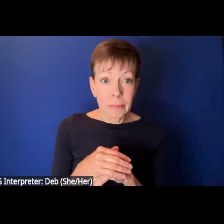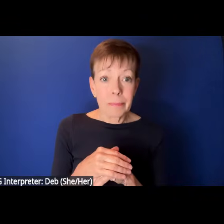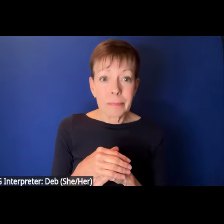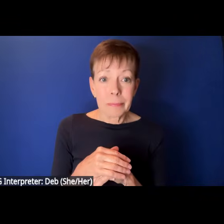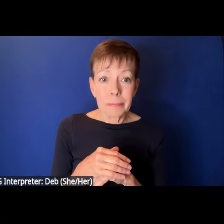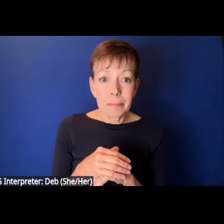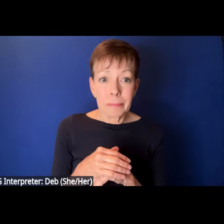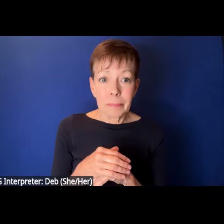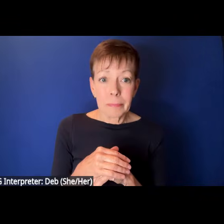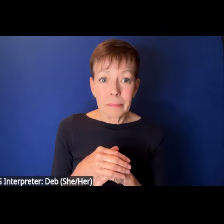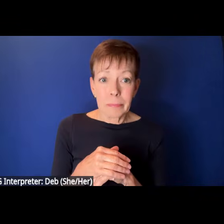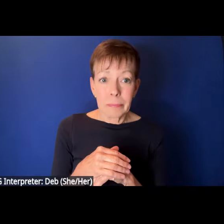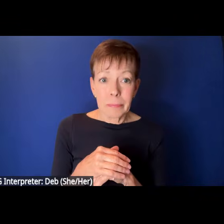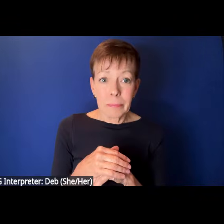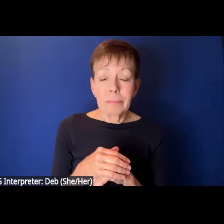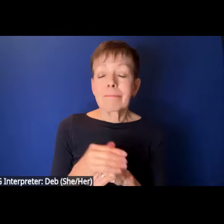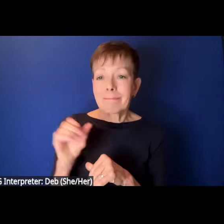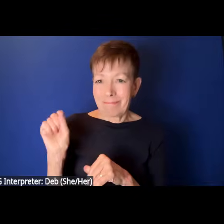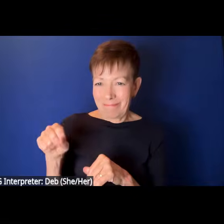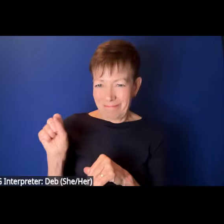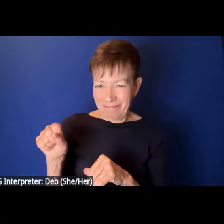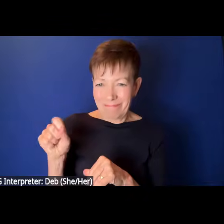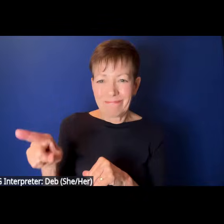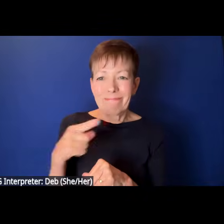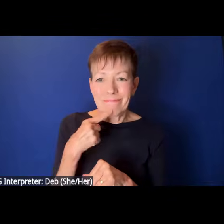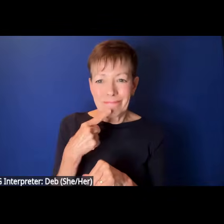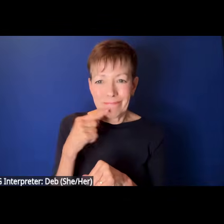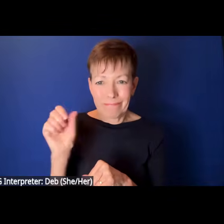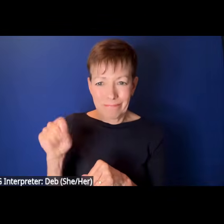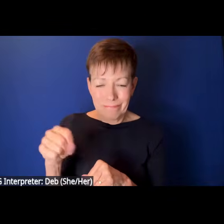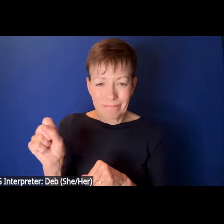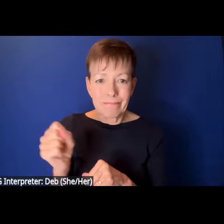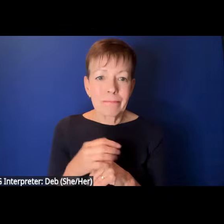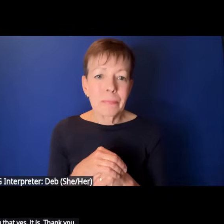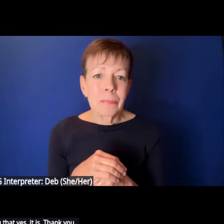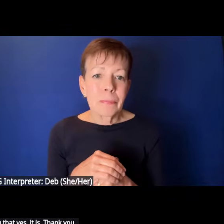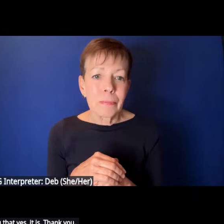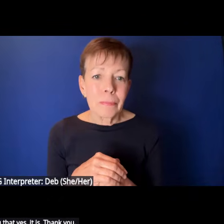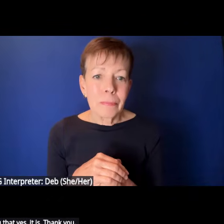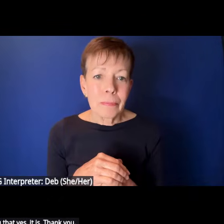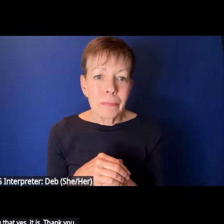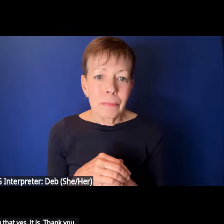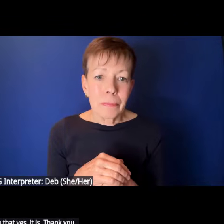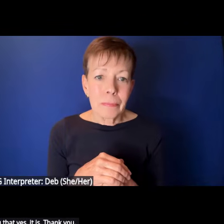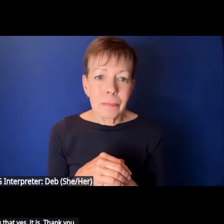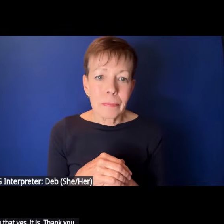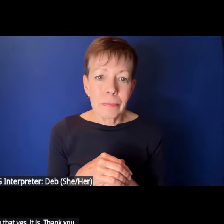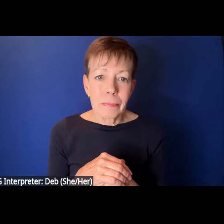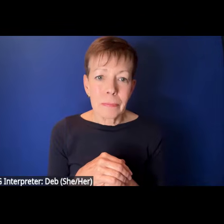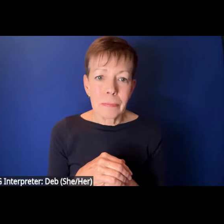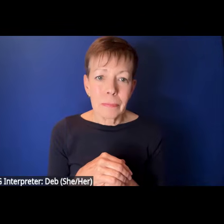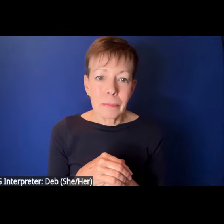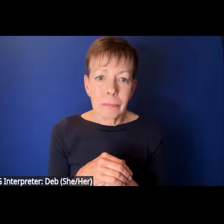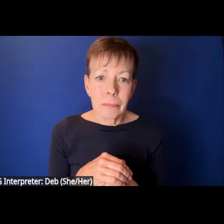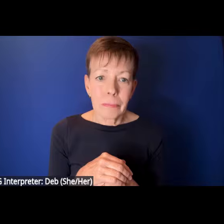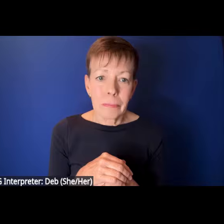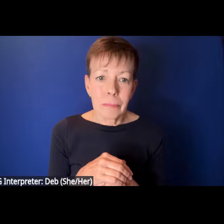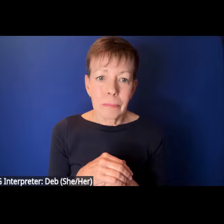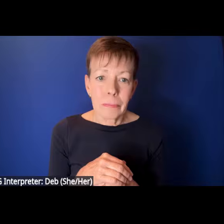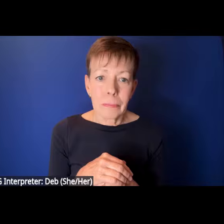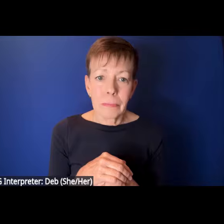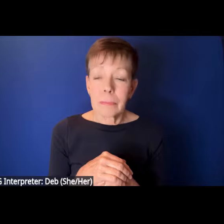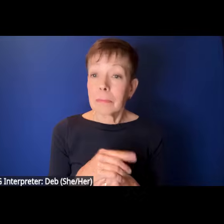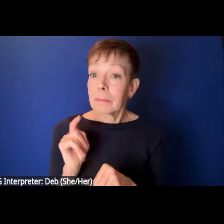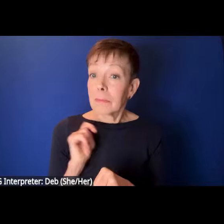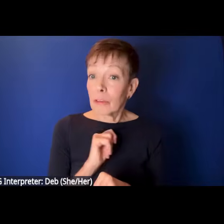Yeah, from this Secretary Treasurer is indicating that yes, it is. Thank you, Secretary Treasurer. Okay, trustees, looking for a